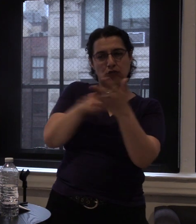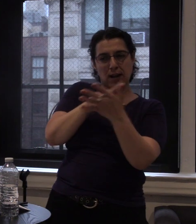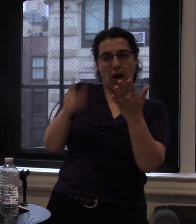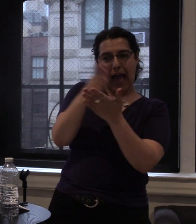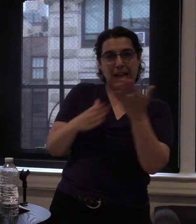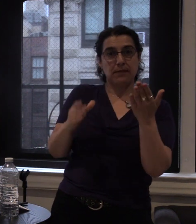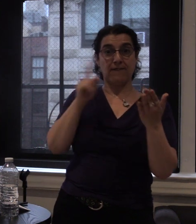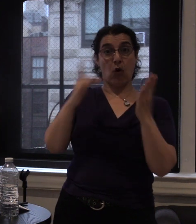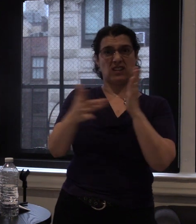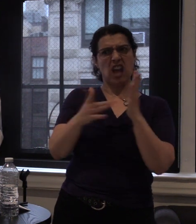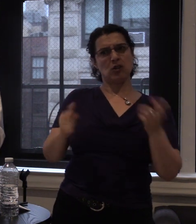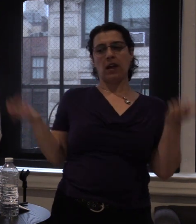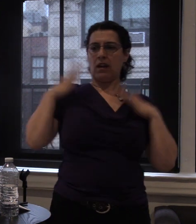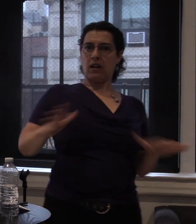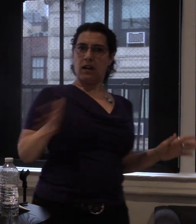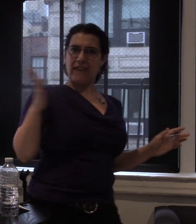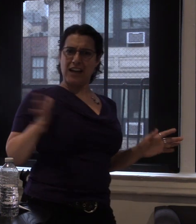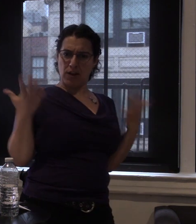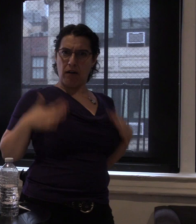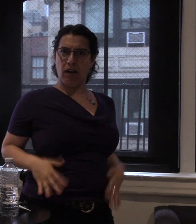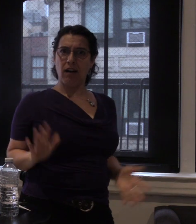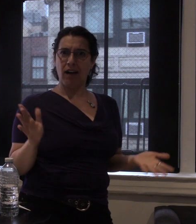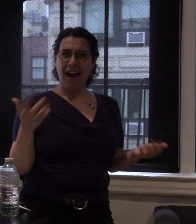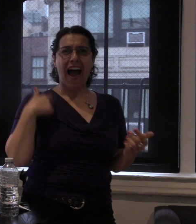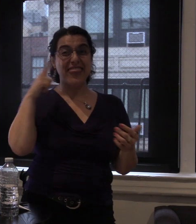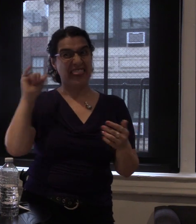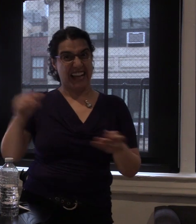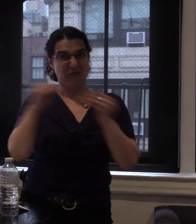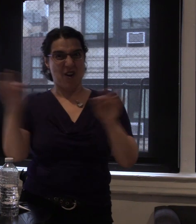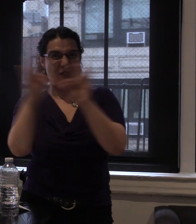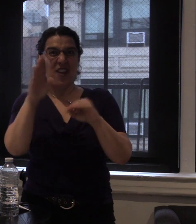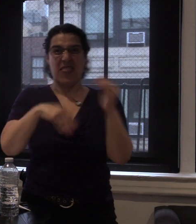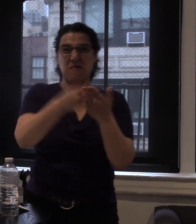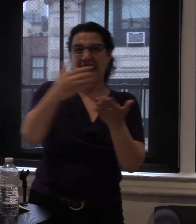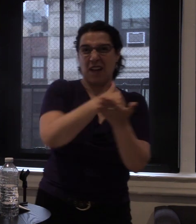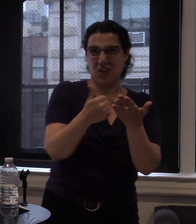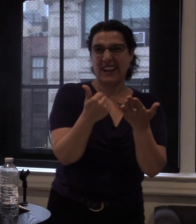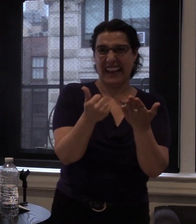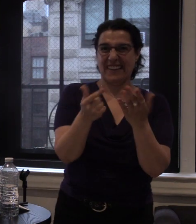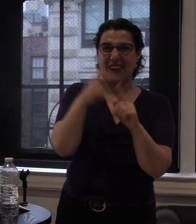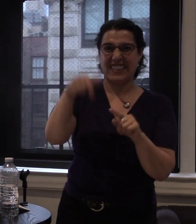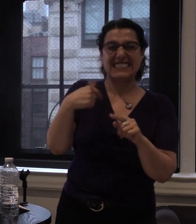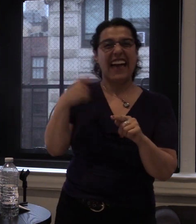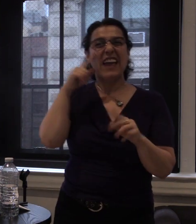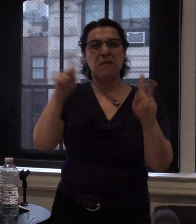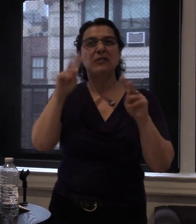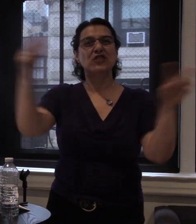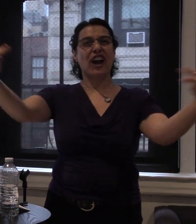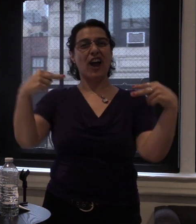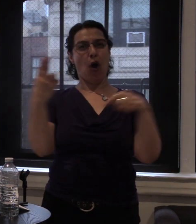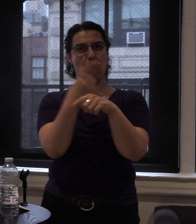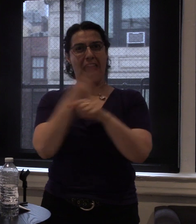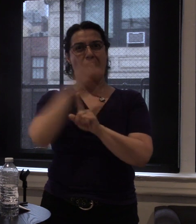should be fashionable. Like, I think that's more important than the money that I'm getting from this, is that I think people should wear